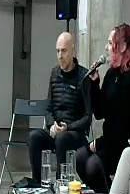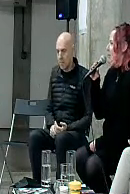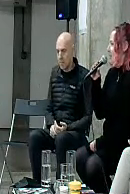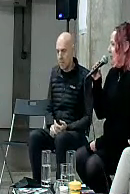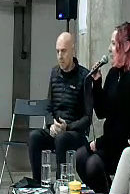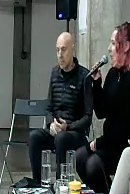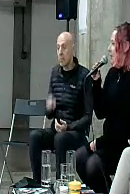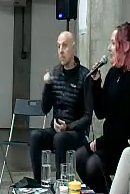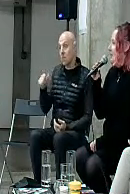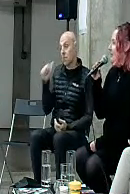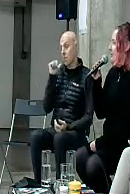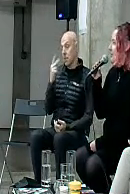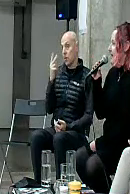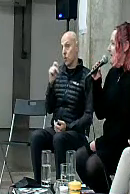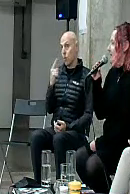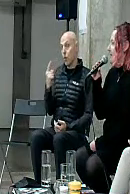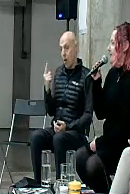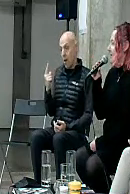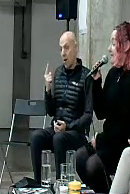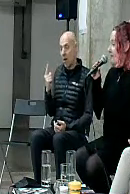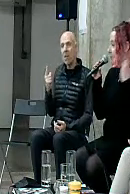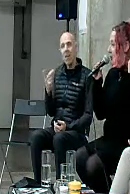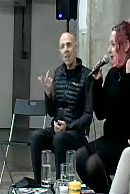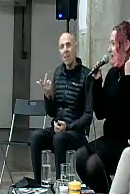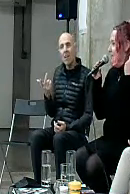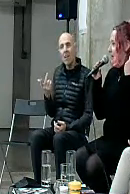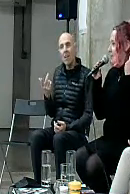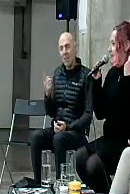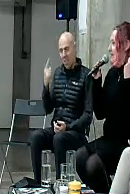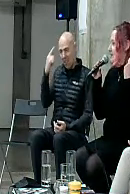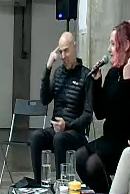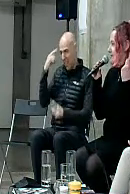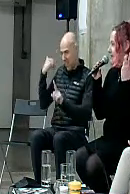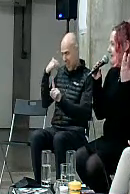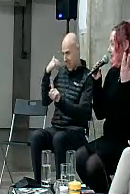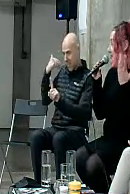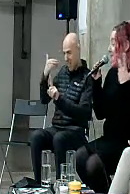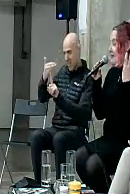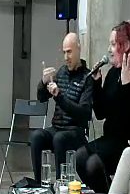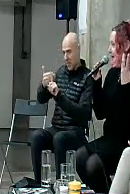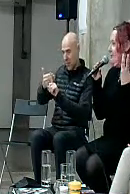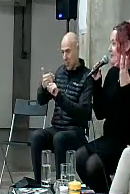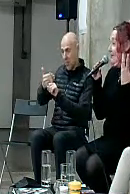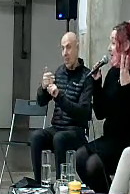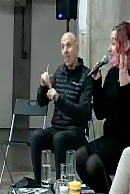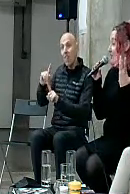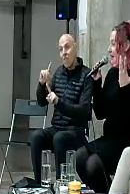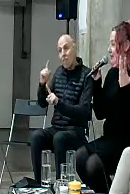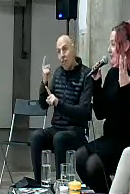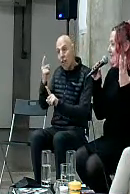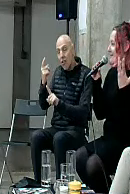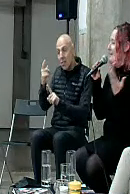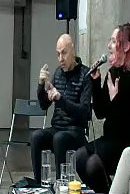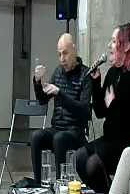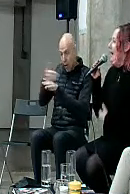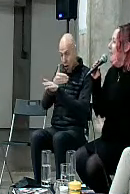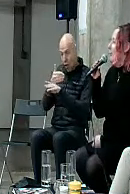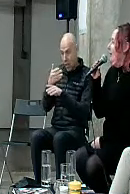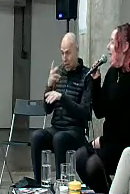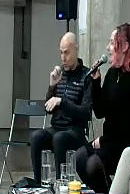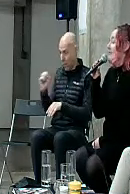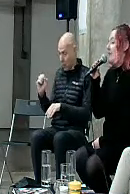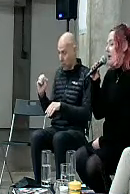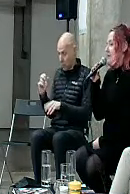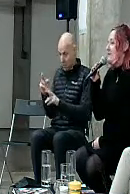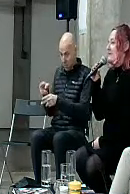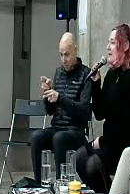And that was in 2021. So if you think, if you look at the timeline upstairs, it says that the first death was in the early 2000s, and we